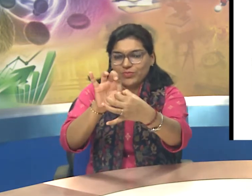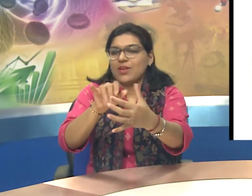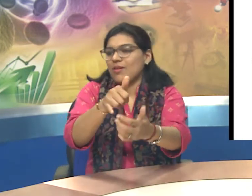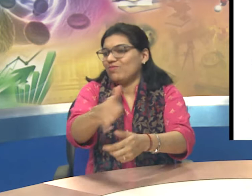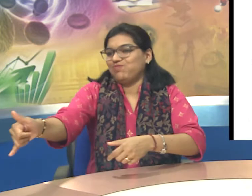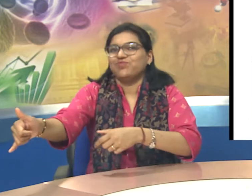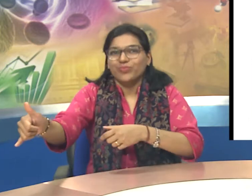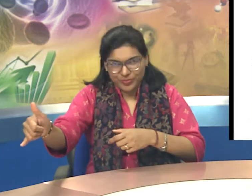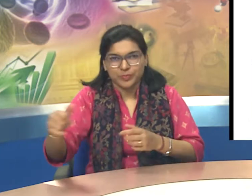telephone.